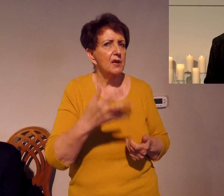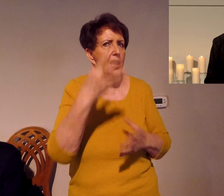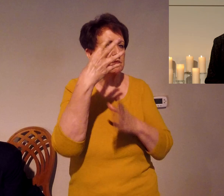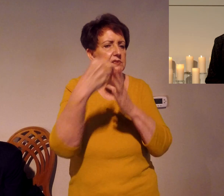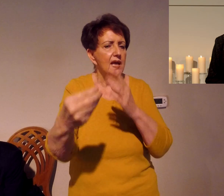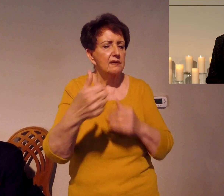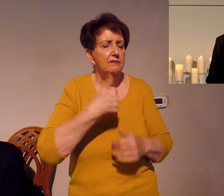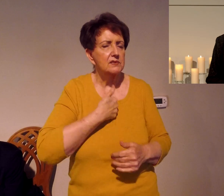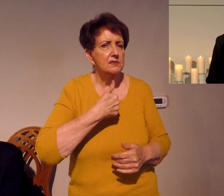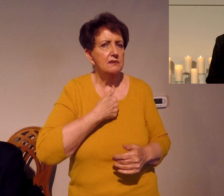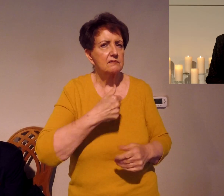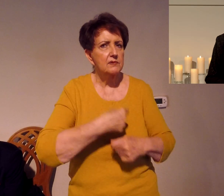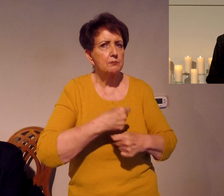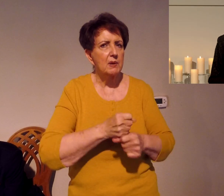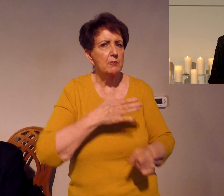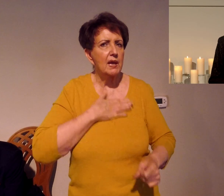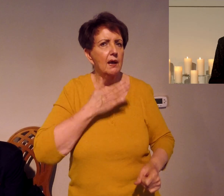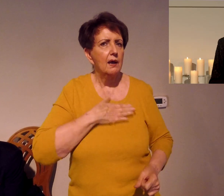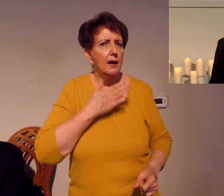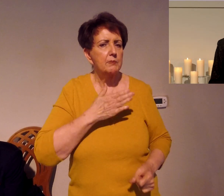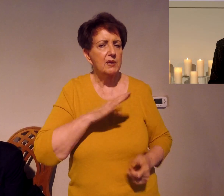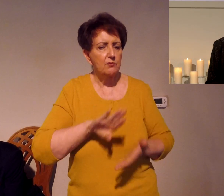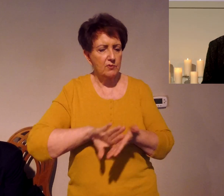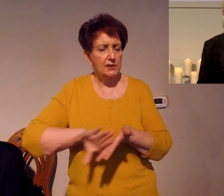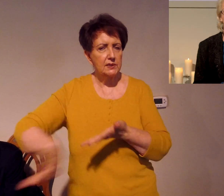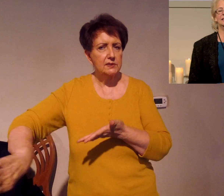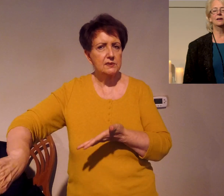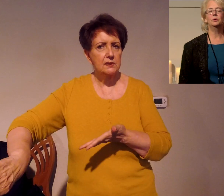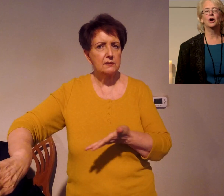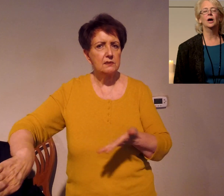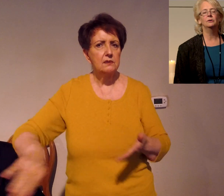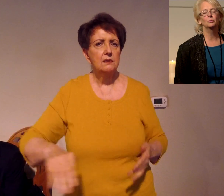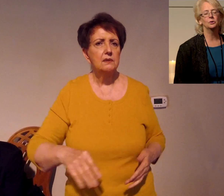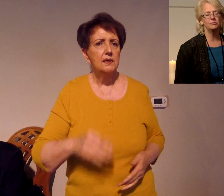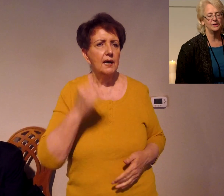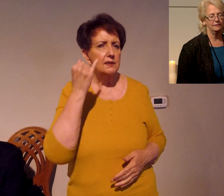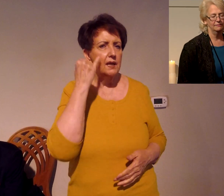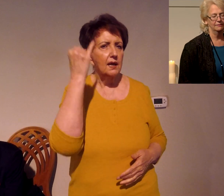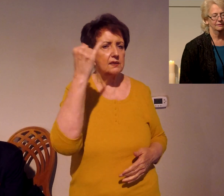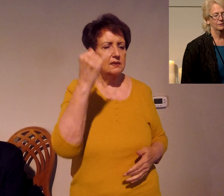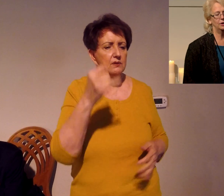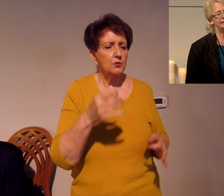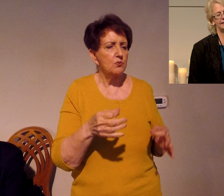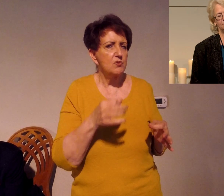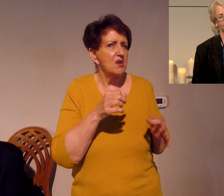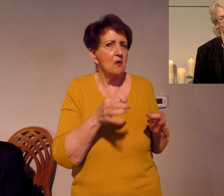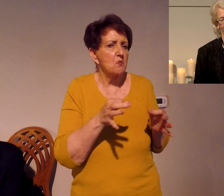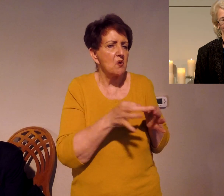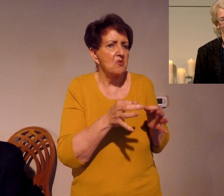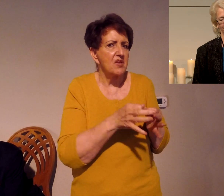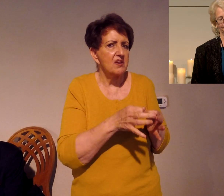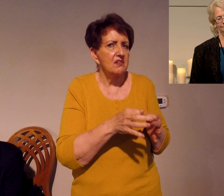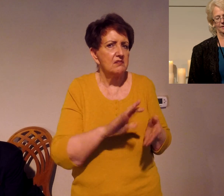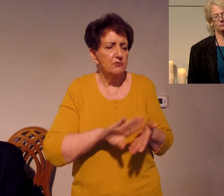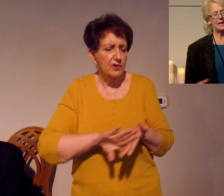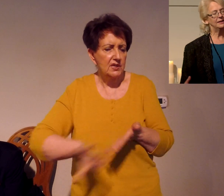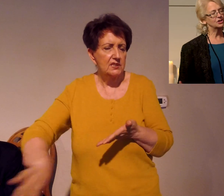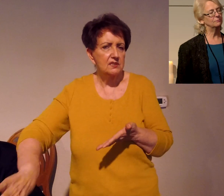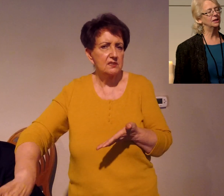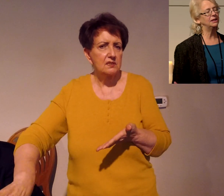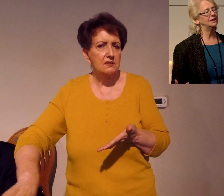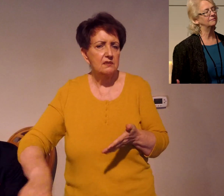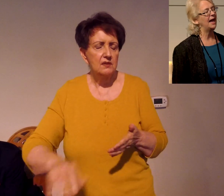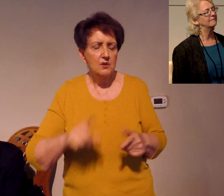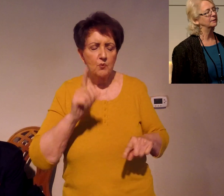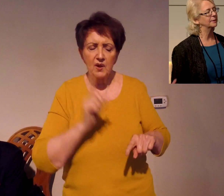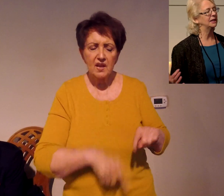happy. Let us release any idea that we are unworthy or incapable of